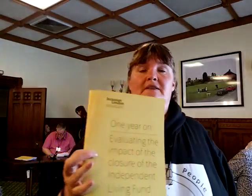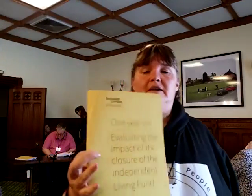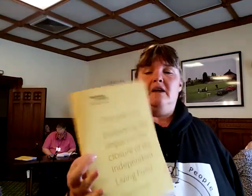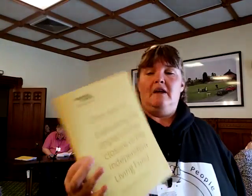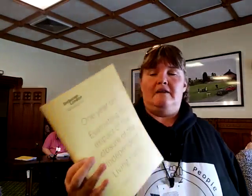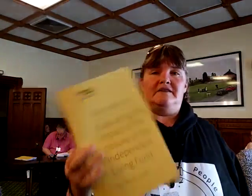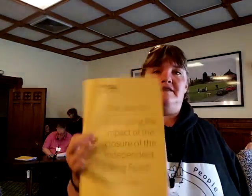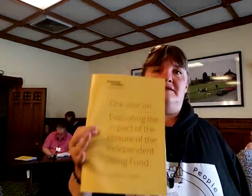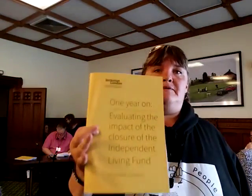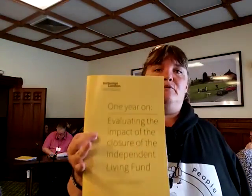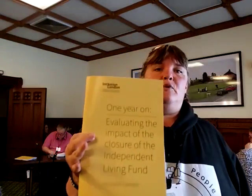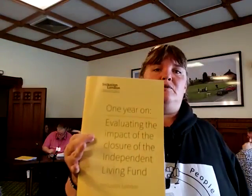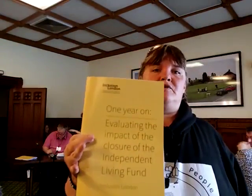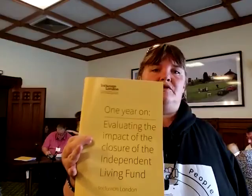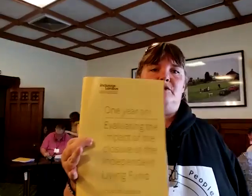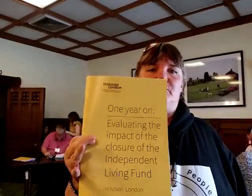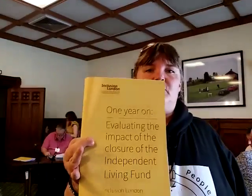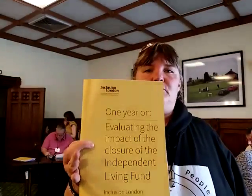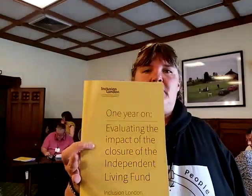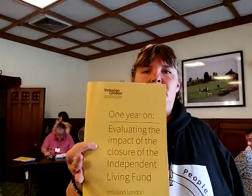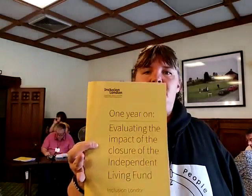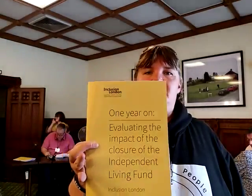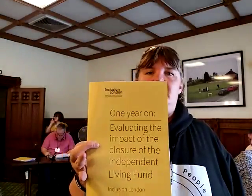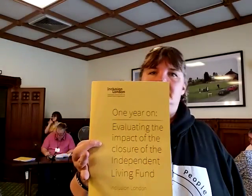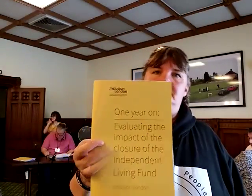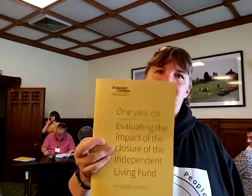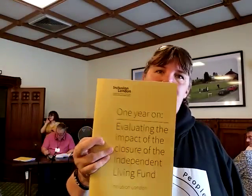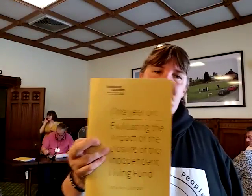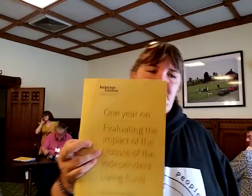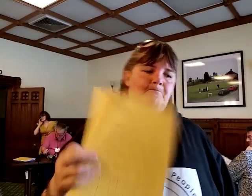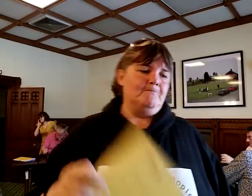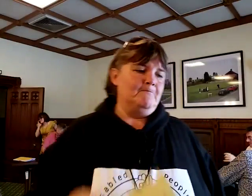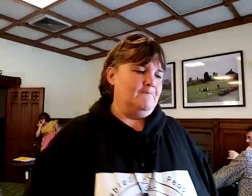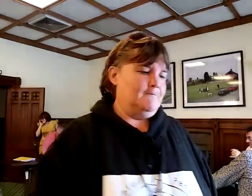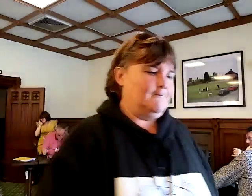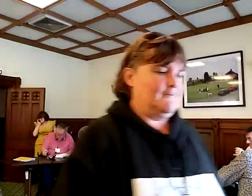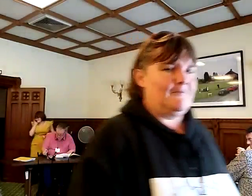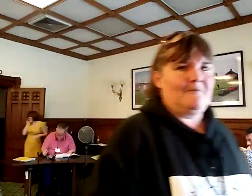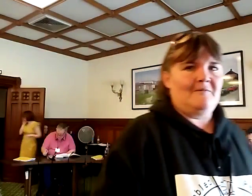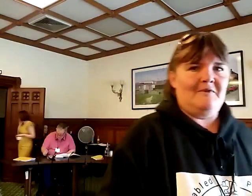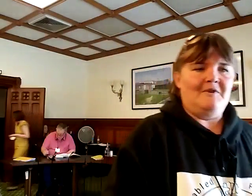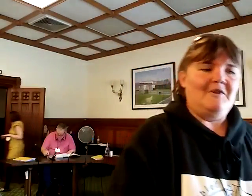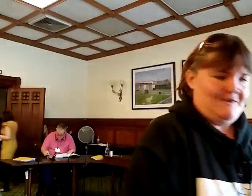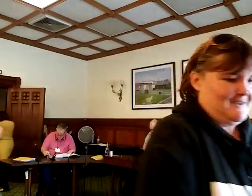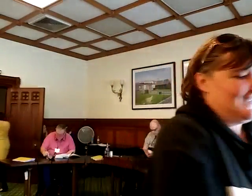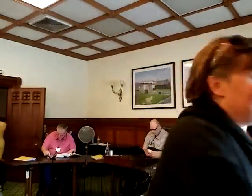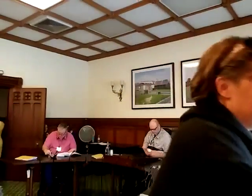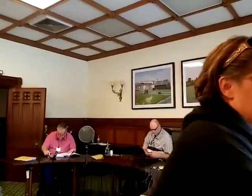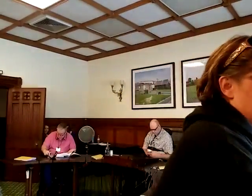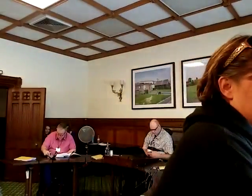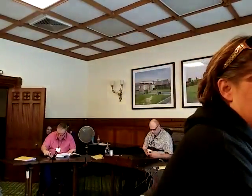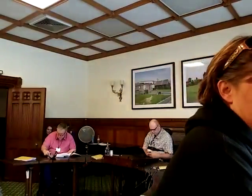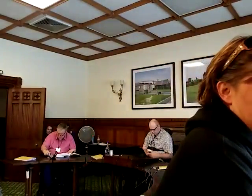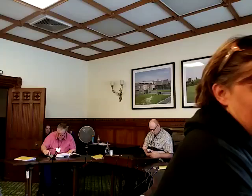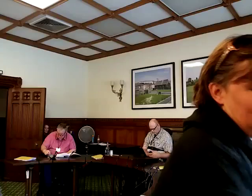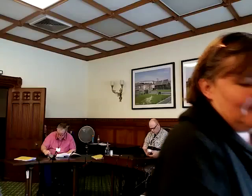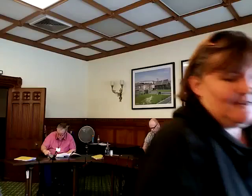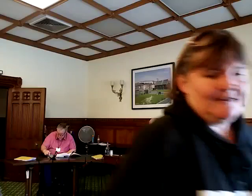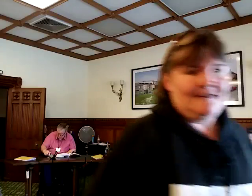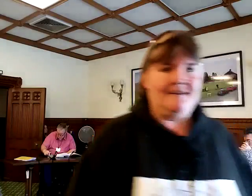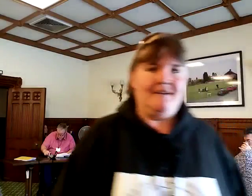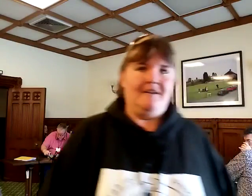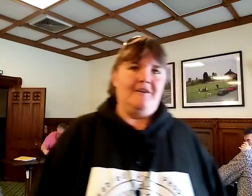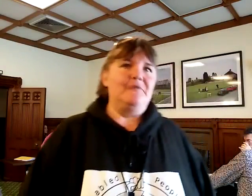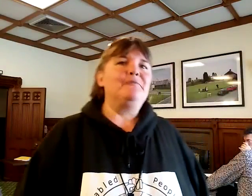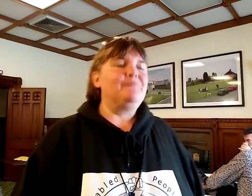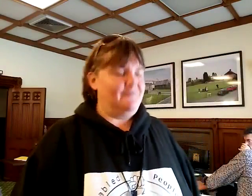packages, basically. And this is the formal launch of the report in Parliament today. Okay, that's good. So we'll learn a few things. So please tweet this